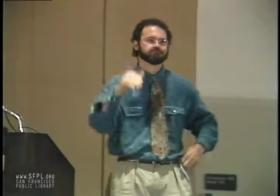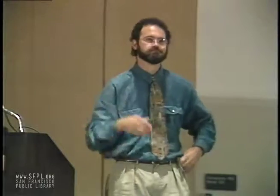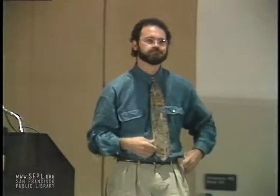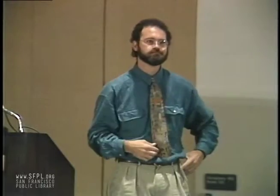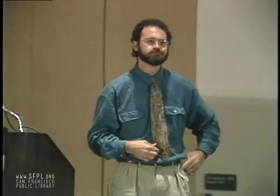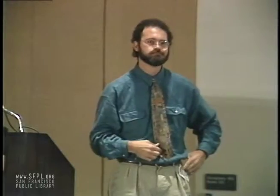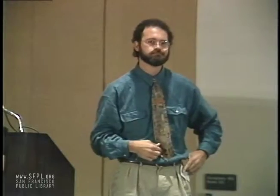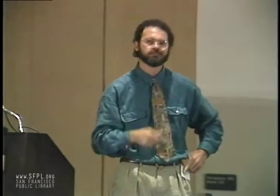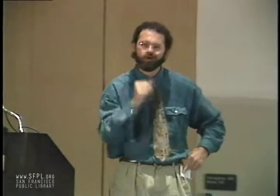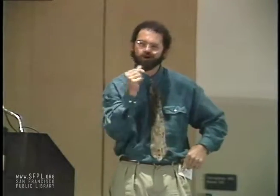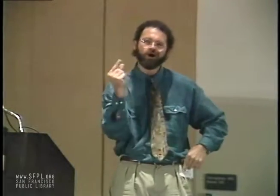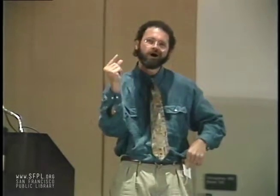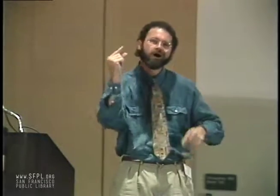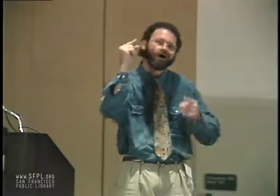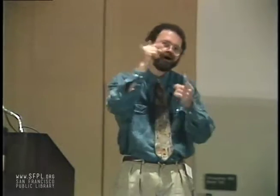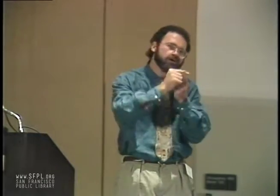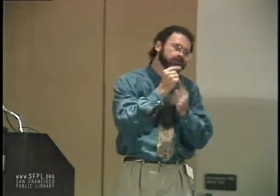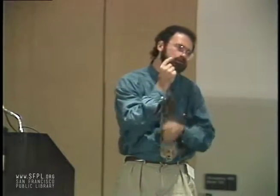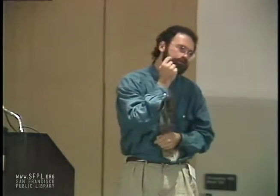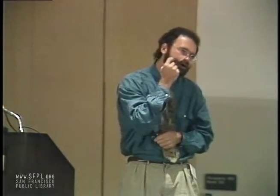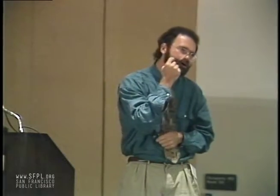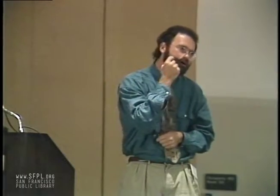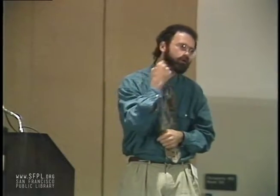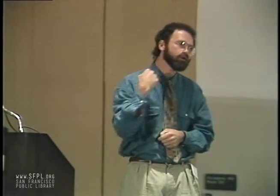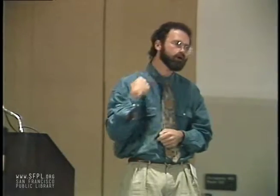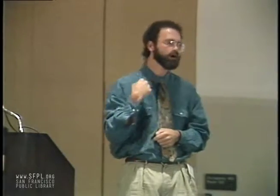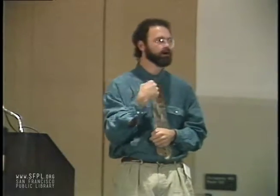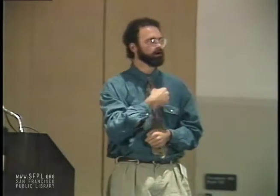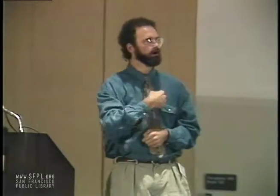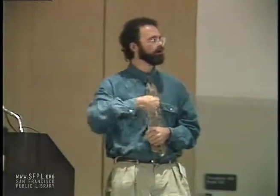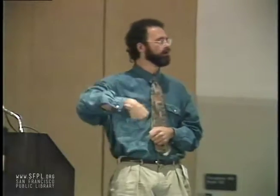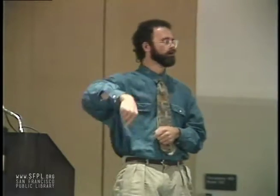as a culture. It was not until quite recently